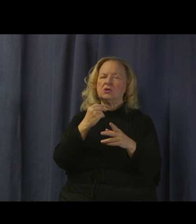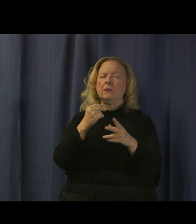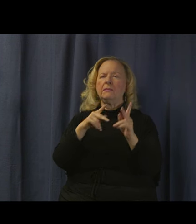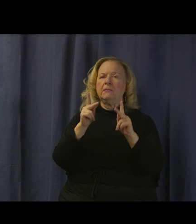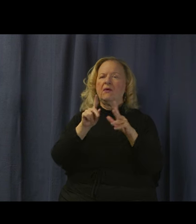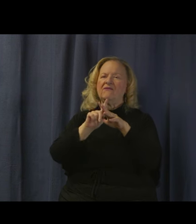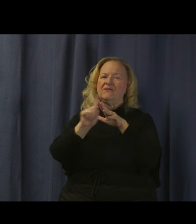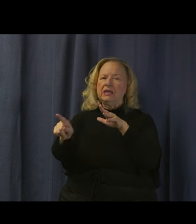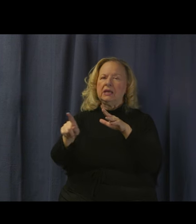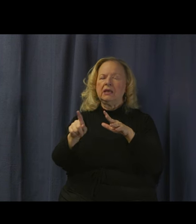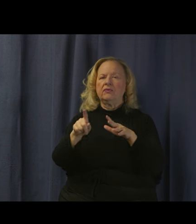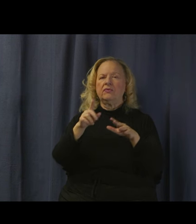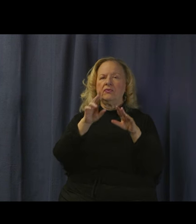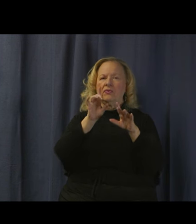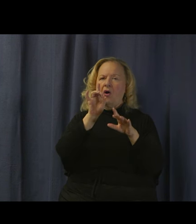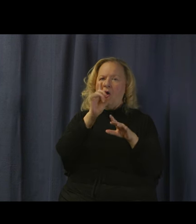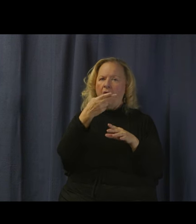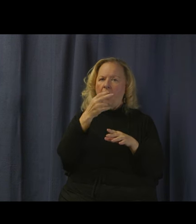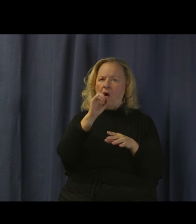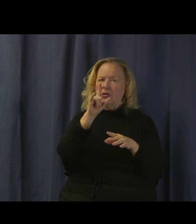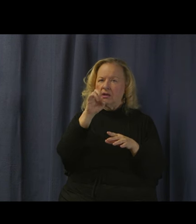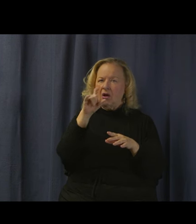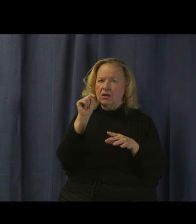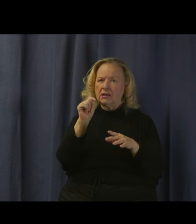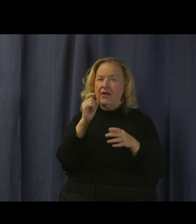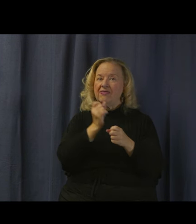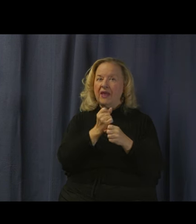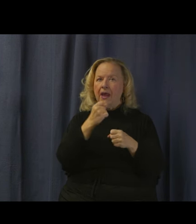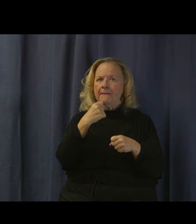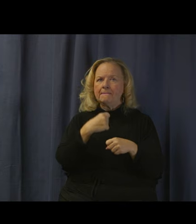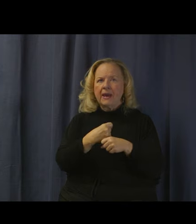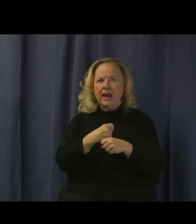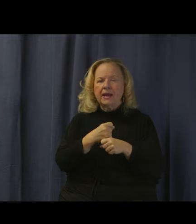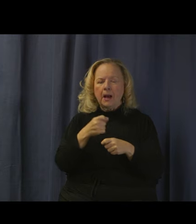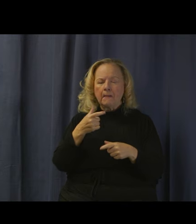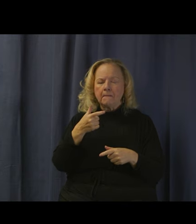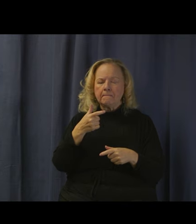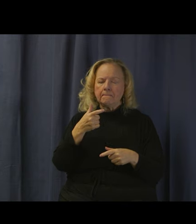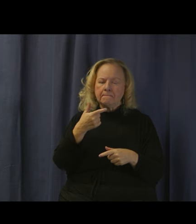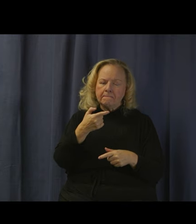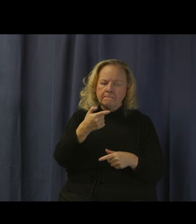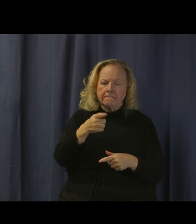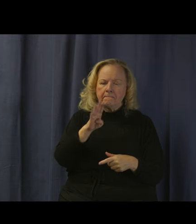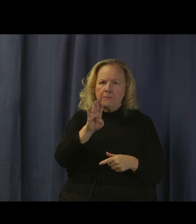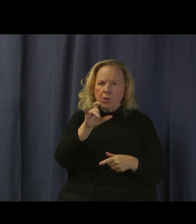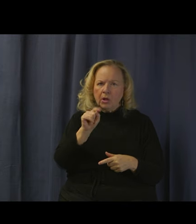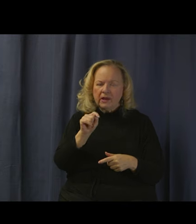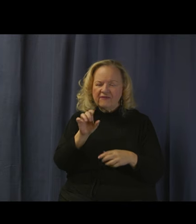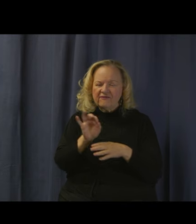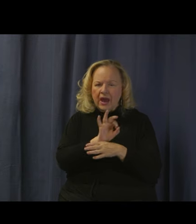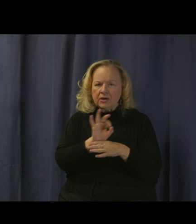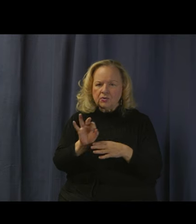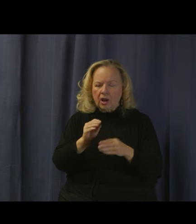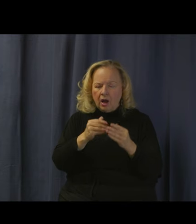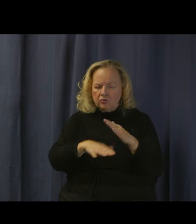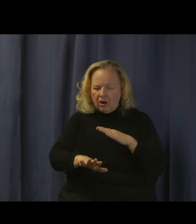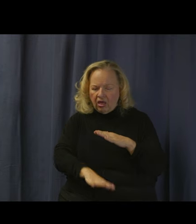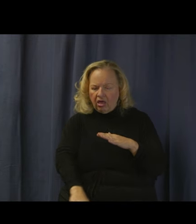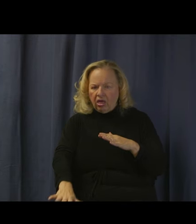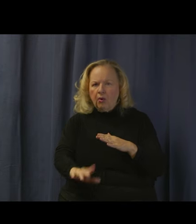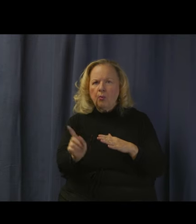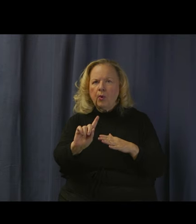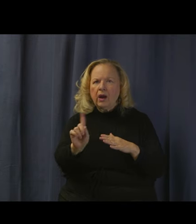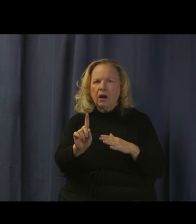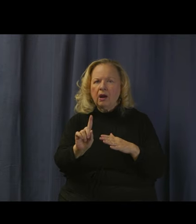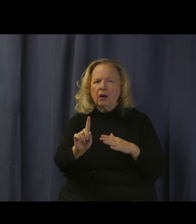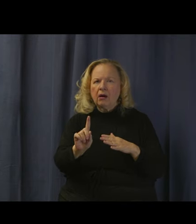them, they made a bullet factory underground, and they were right there, the very spot where this internment camp is, they